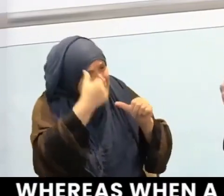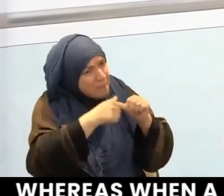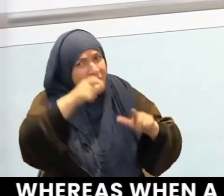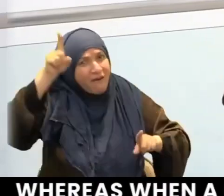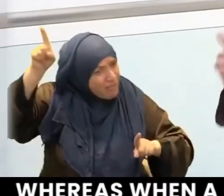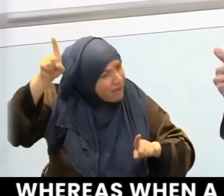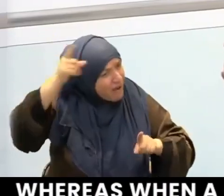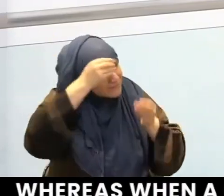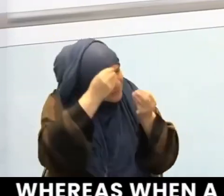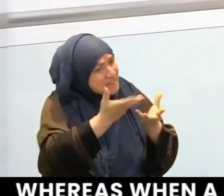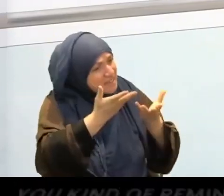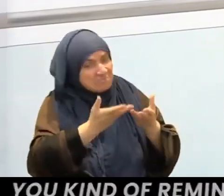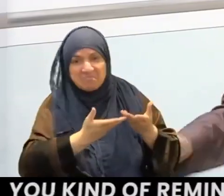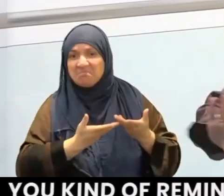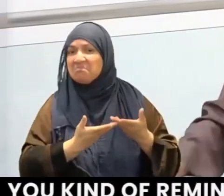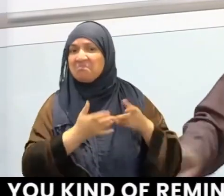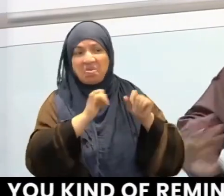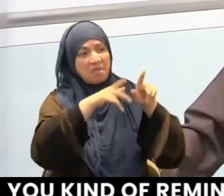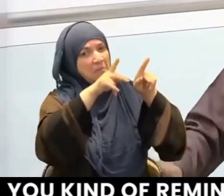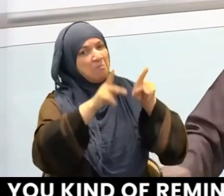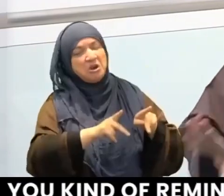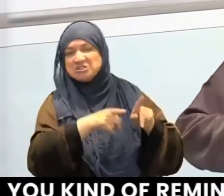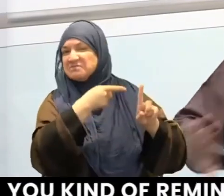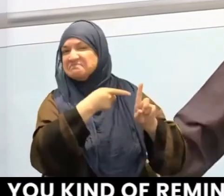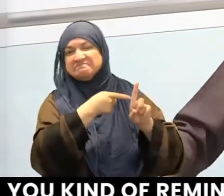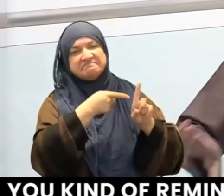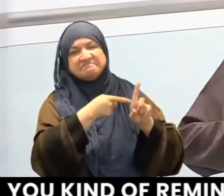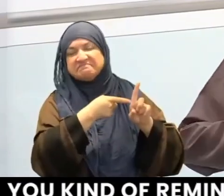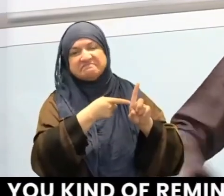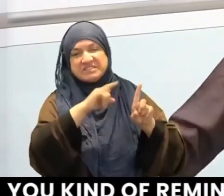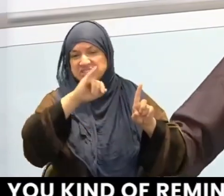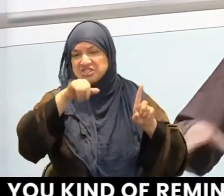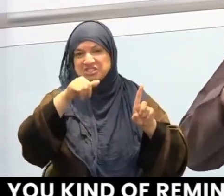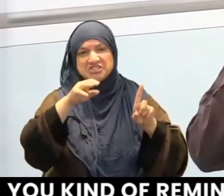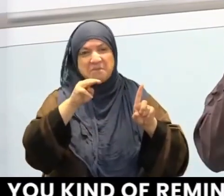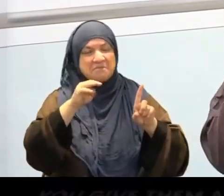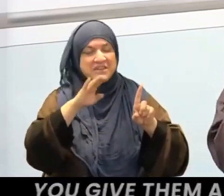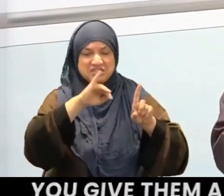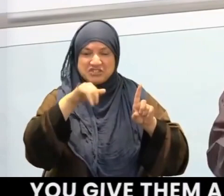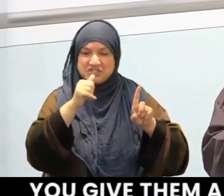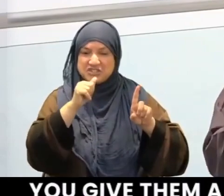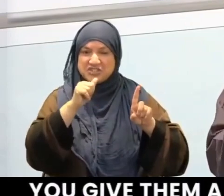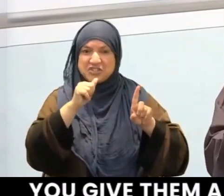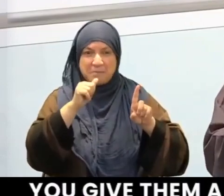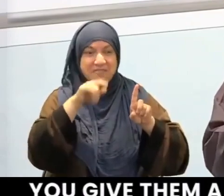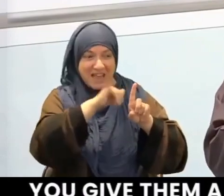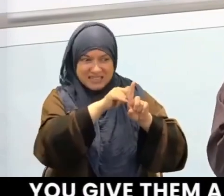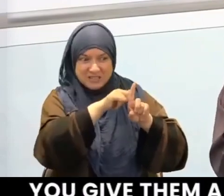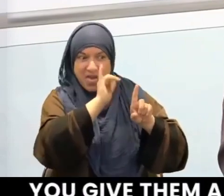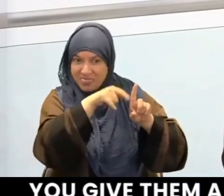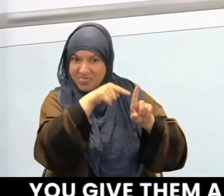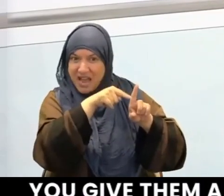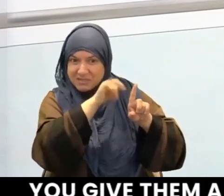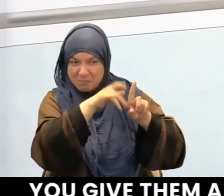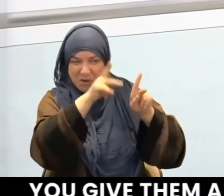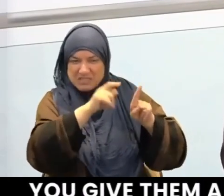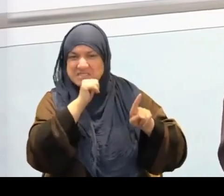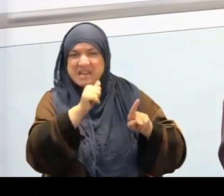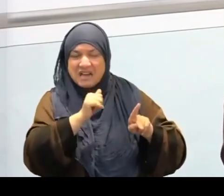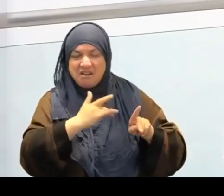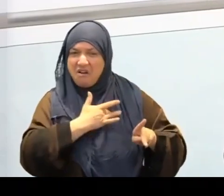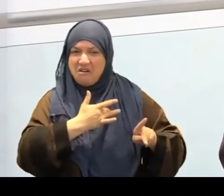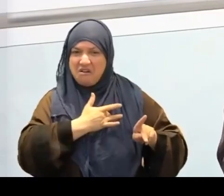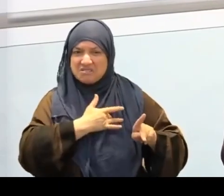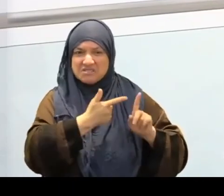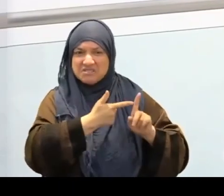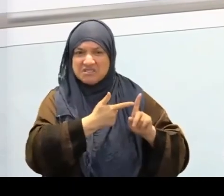just guilty of al-bada, you kind of remind them, tap them, tell them to calm down, you give them a reminder, and they might calm themselves down, they